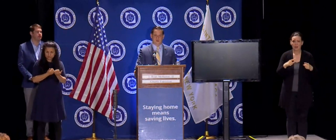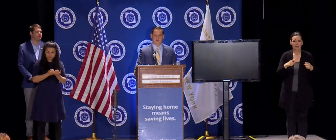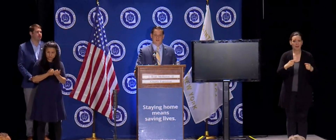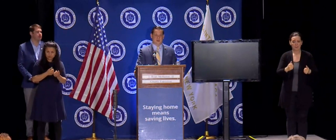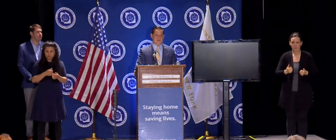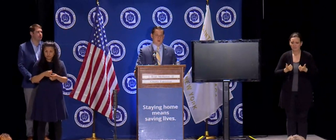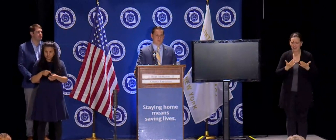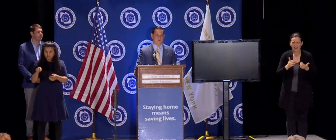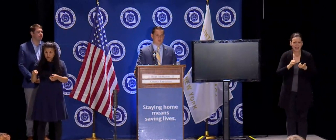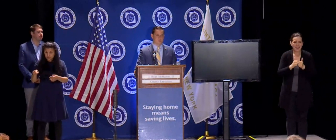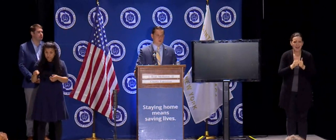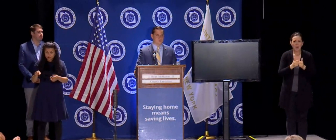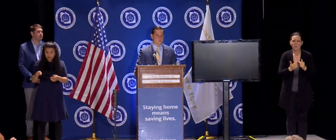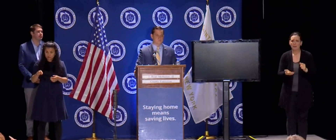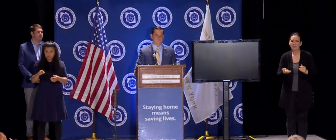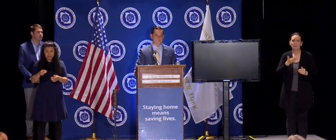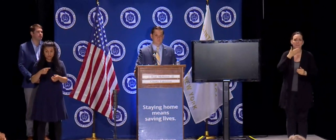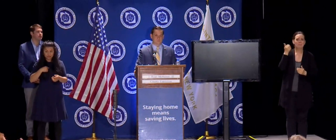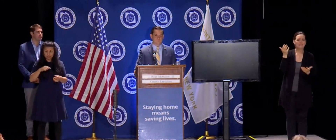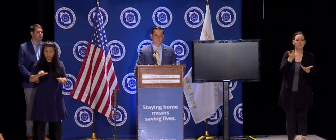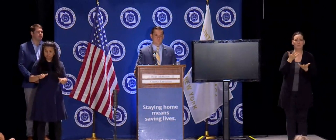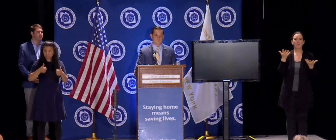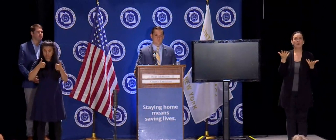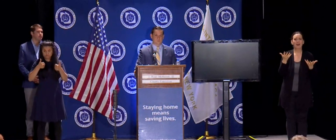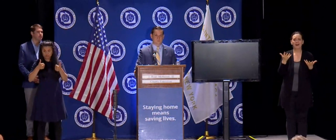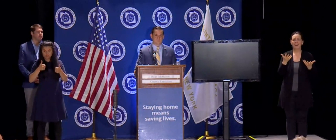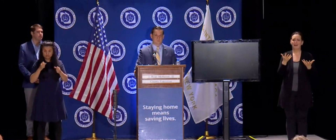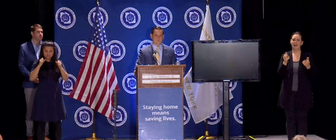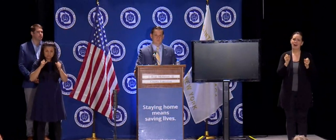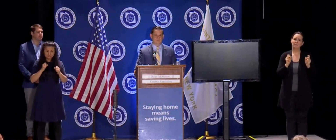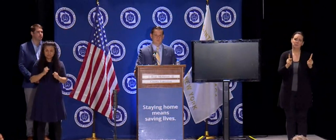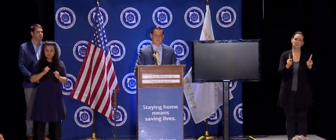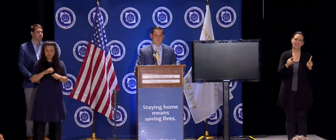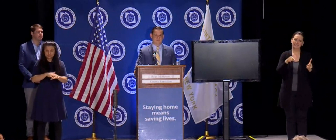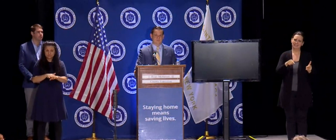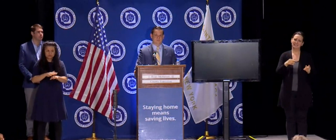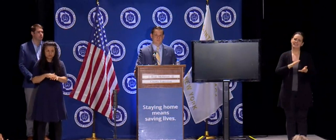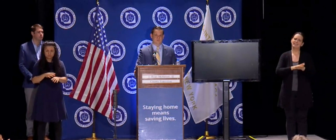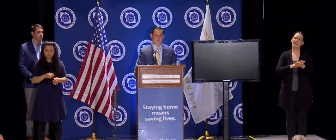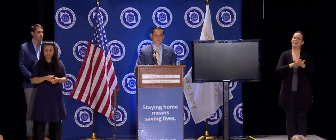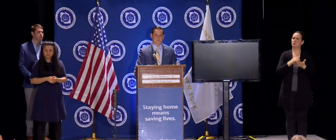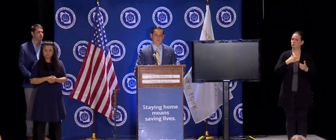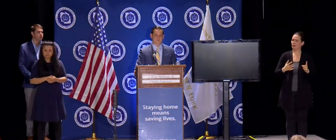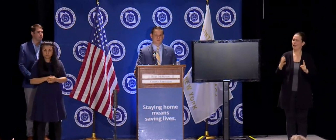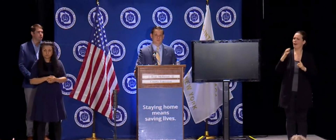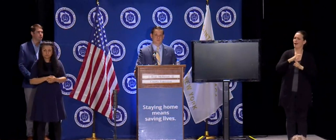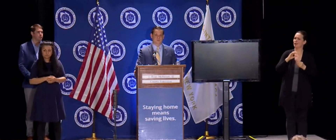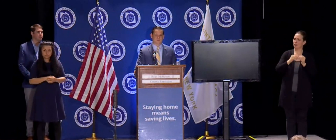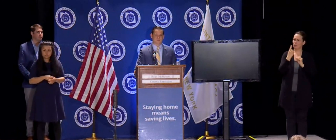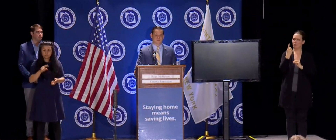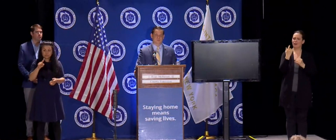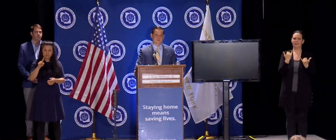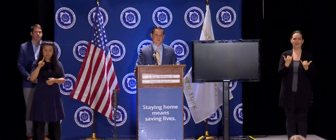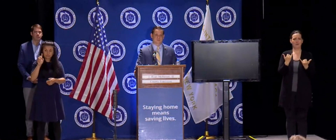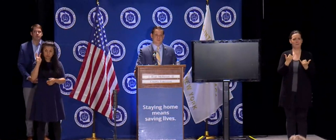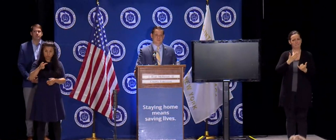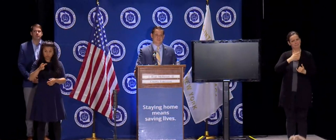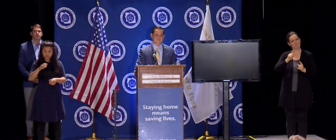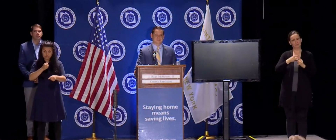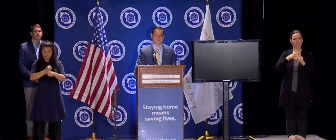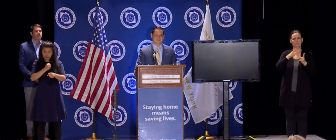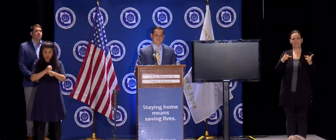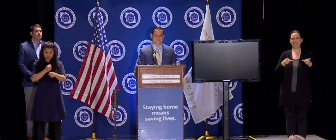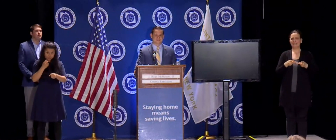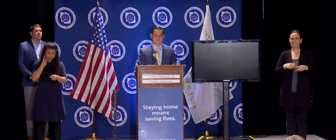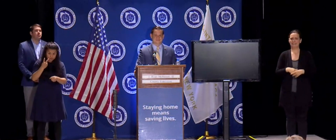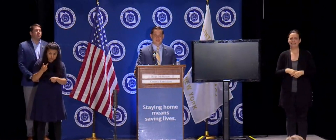So it's nice coming in first place. When you saw 1,000 jobs partnered with this project, where did your mind go about 1,000 jobs